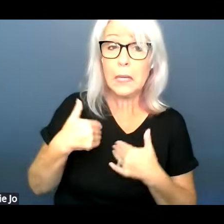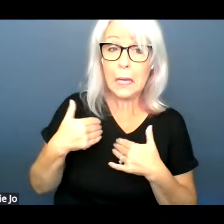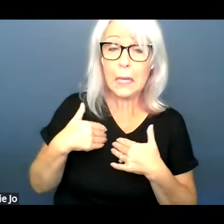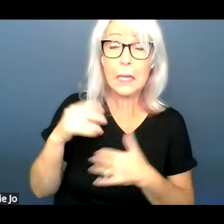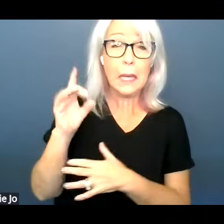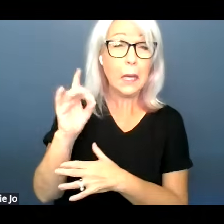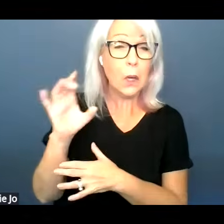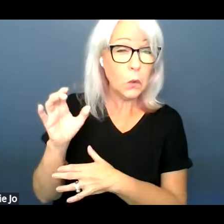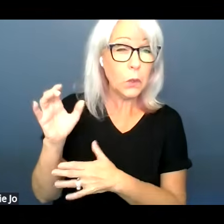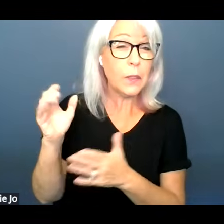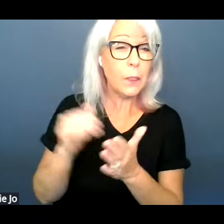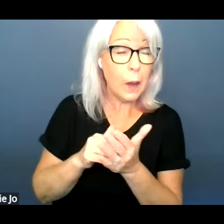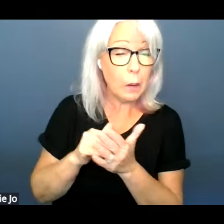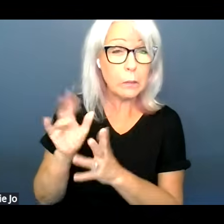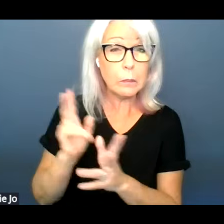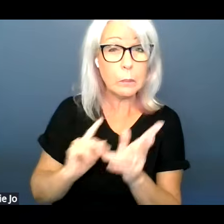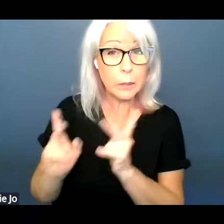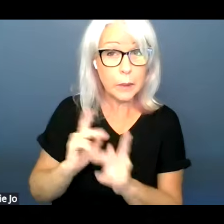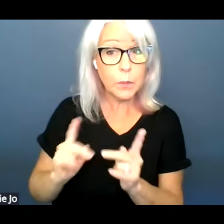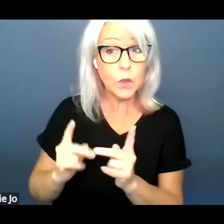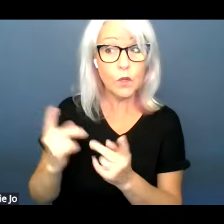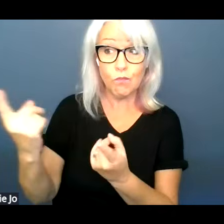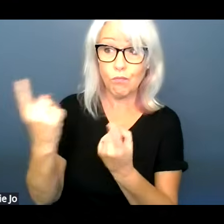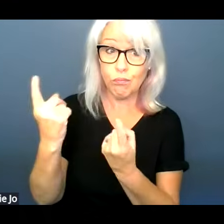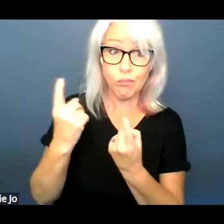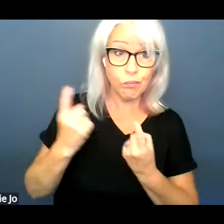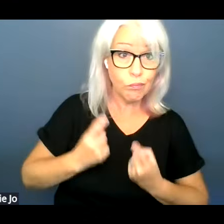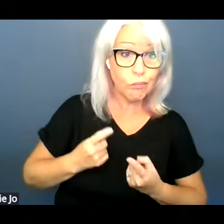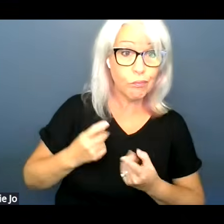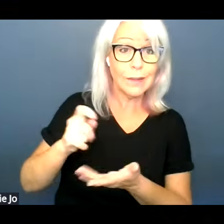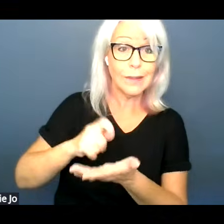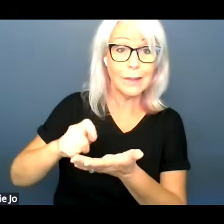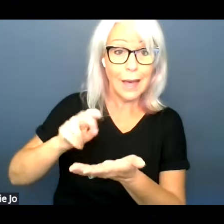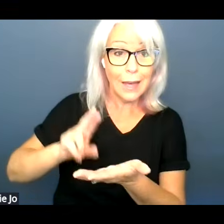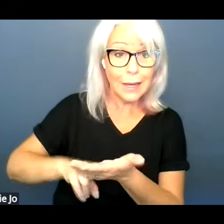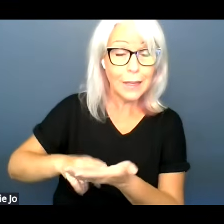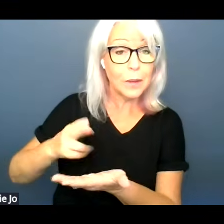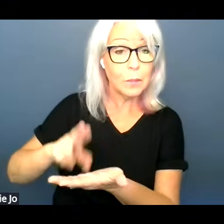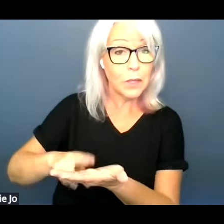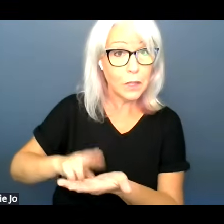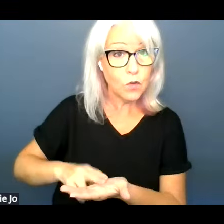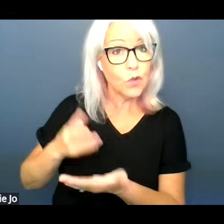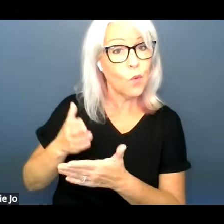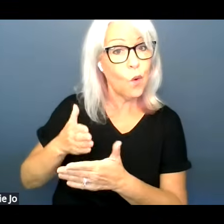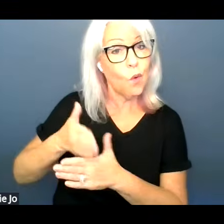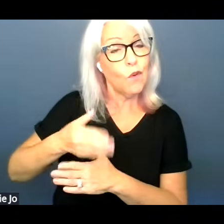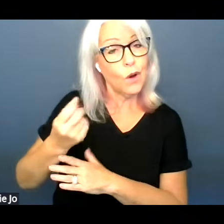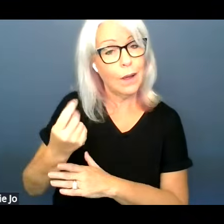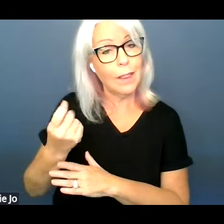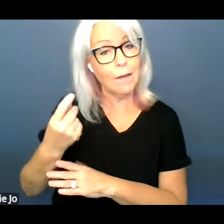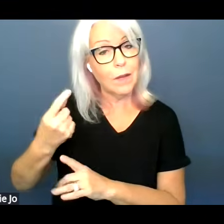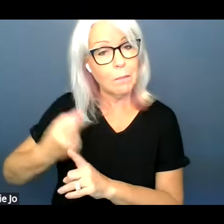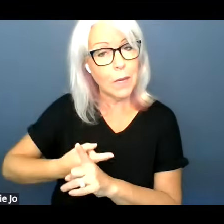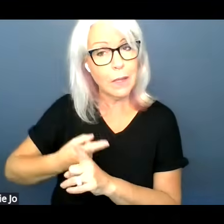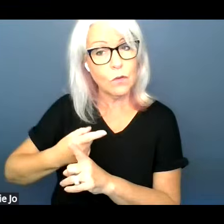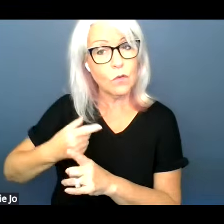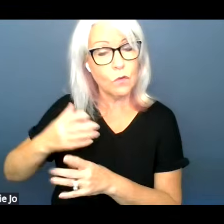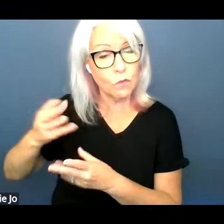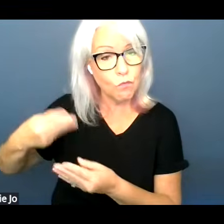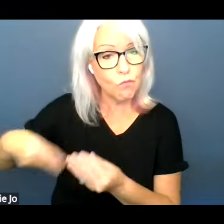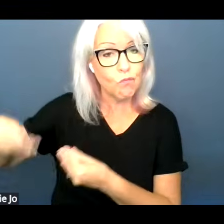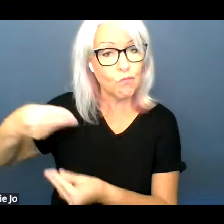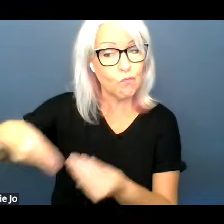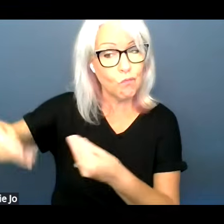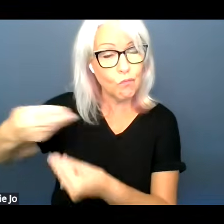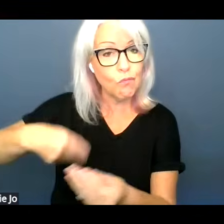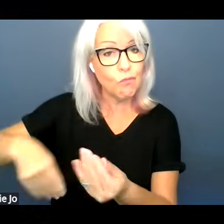people who had come in contact and signed our petition over the course of the 10, 11 months that it was in circulation. Additionally,